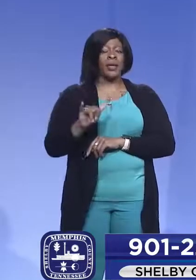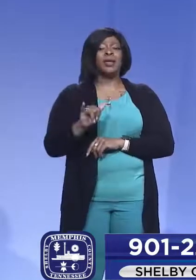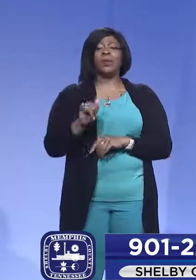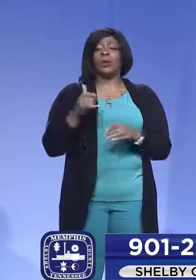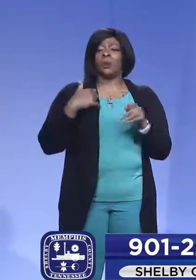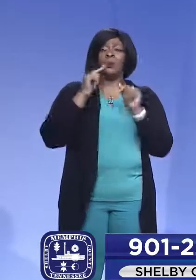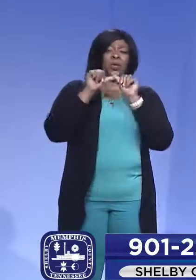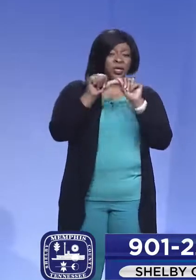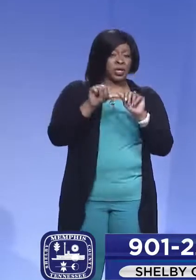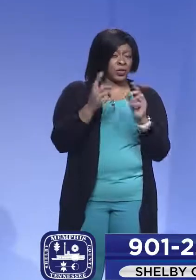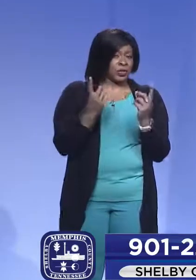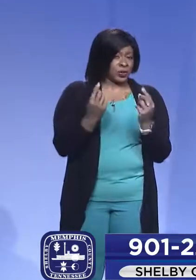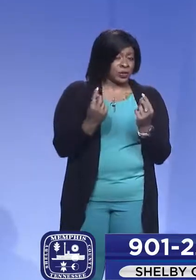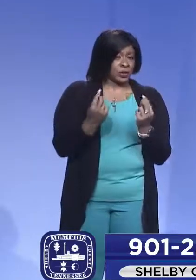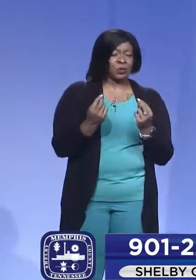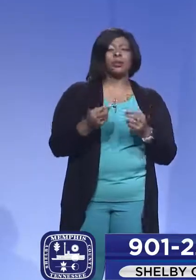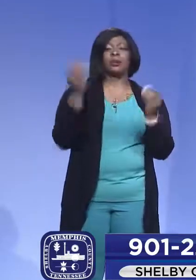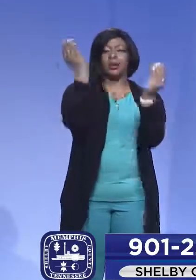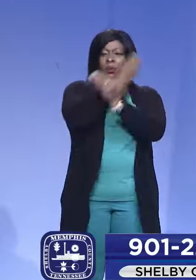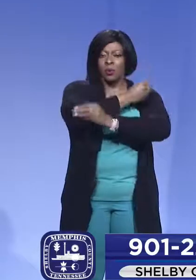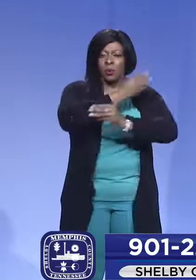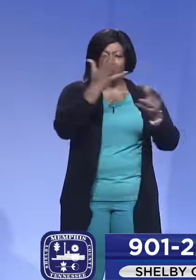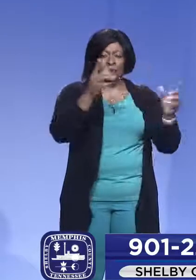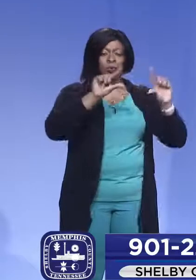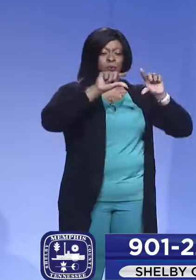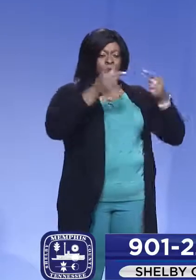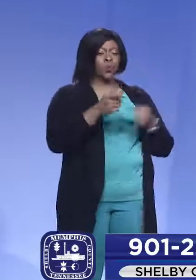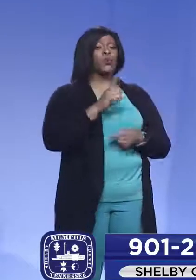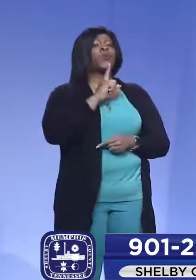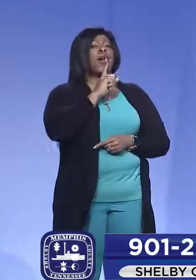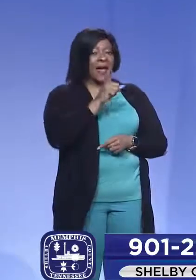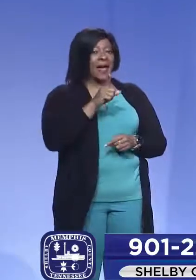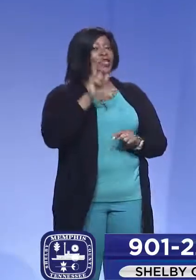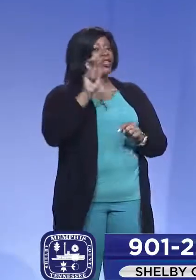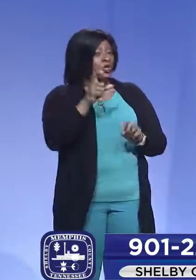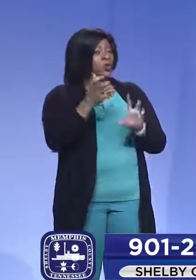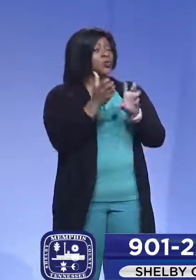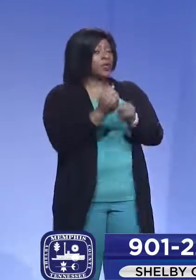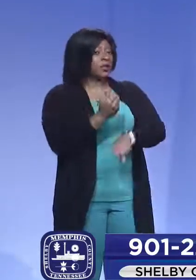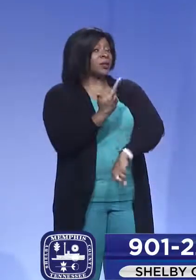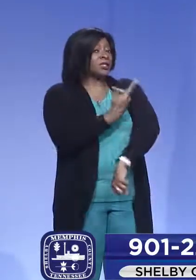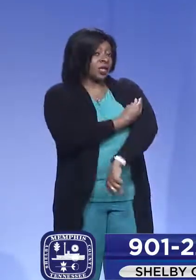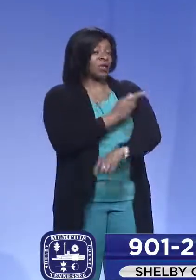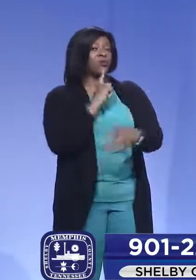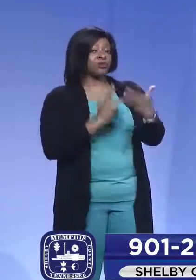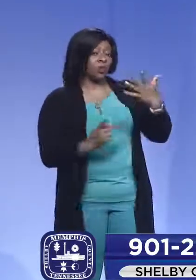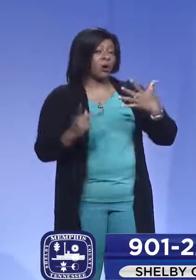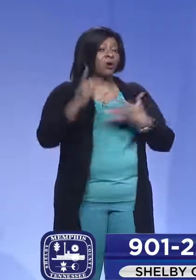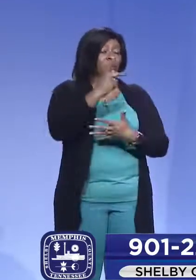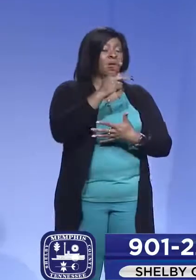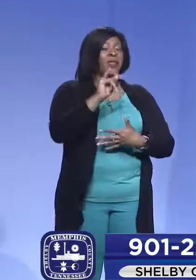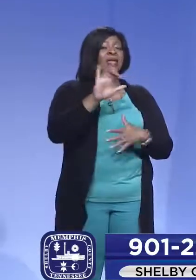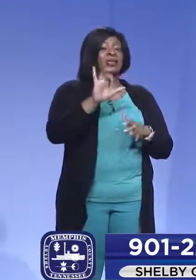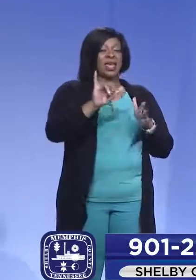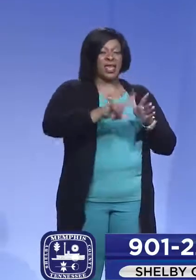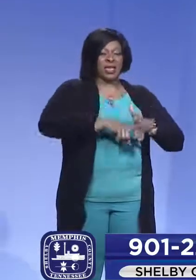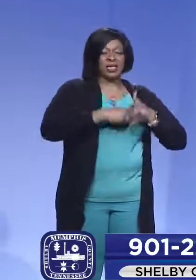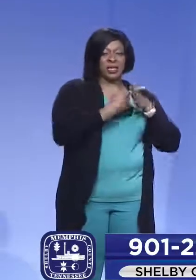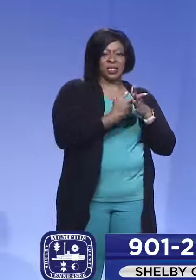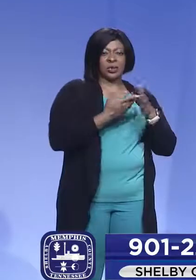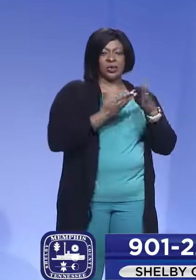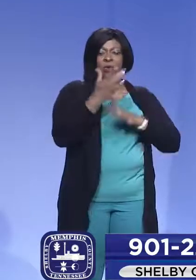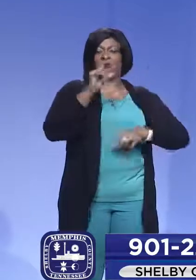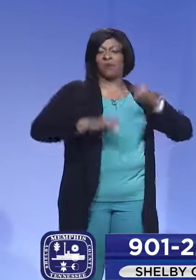is, one, give notice to the groups that actually are eligible or prioritized. That was done initially through